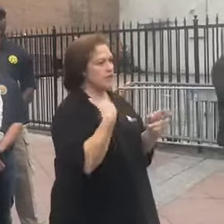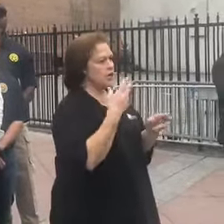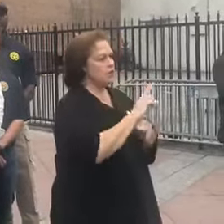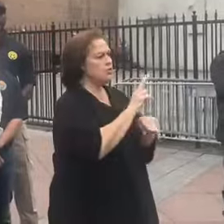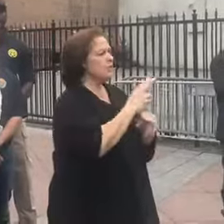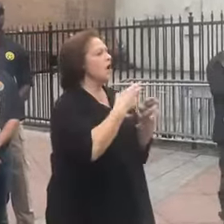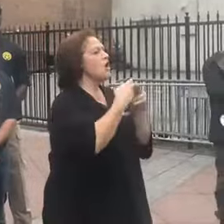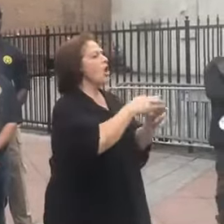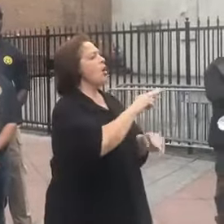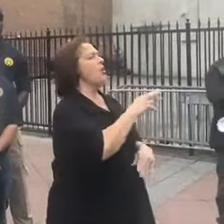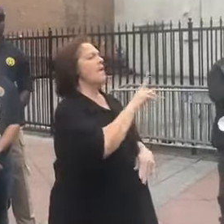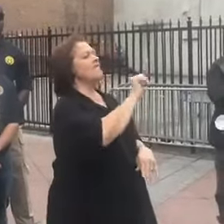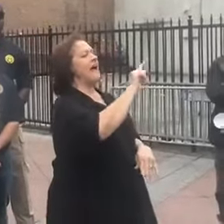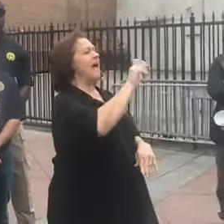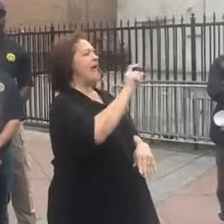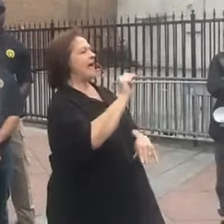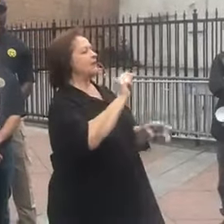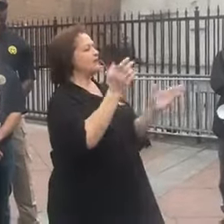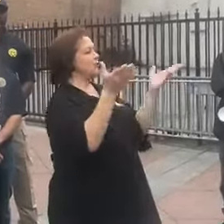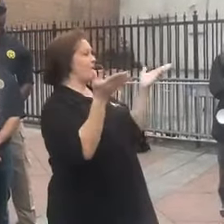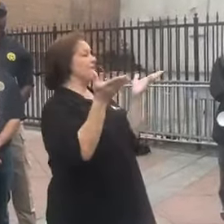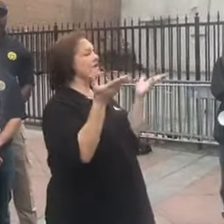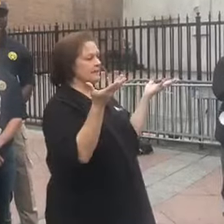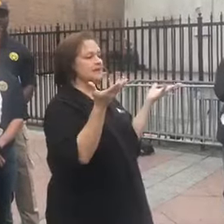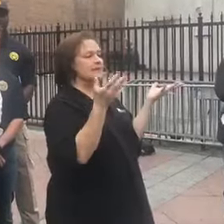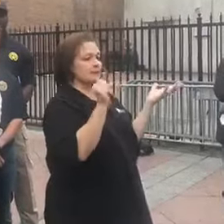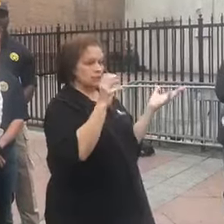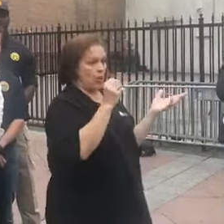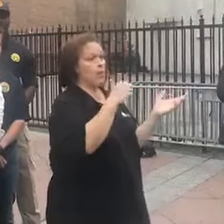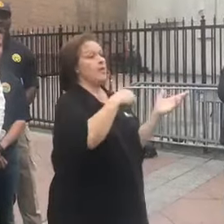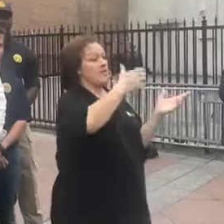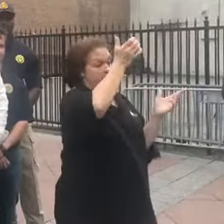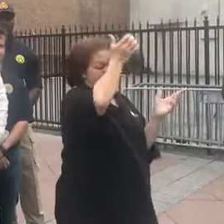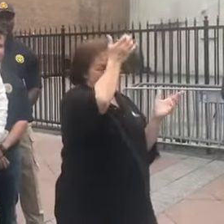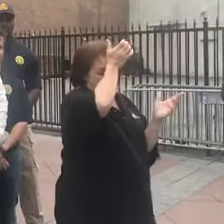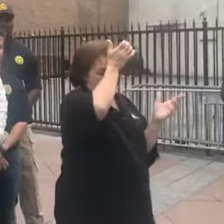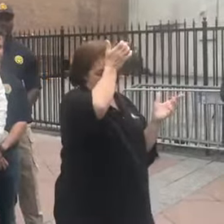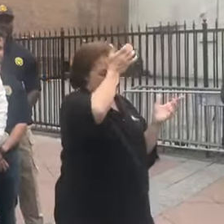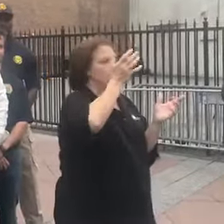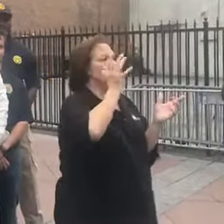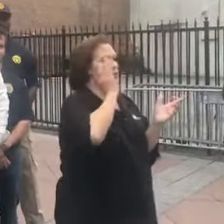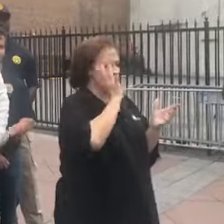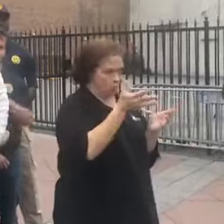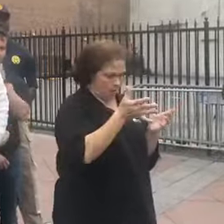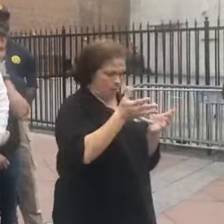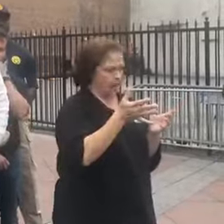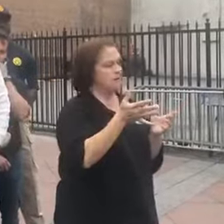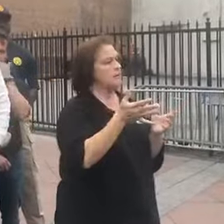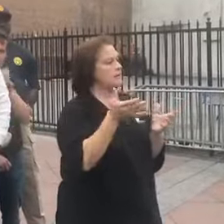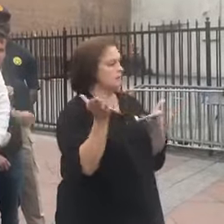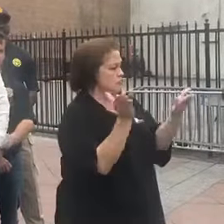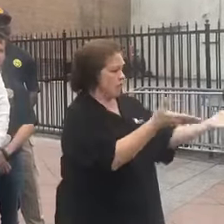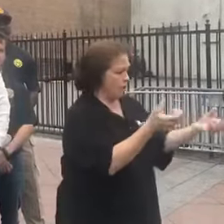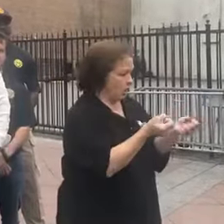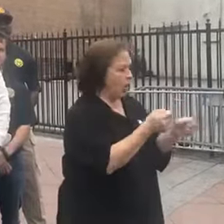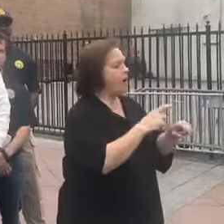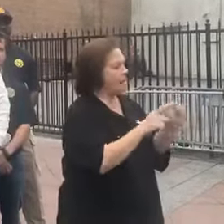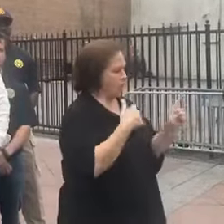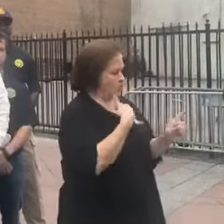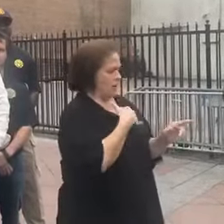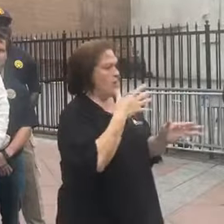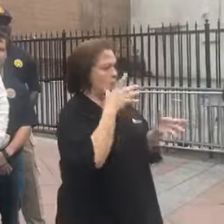valet service pretty much. The firemen will provide that service, but it will be a controlled